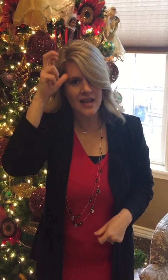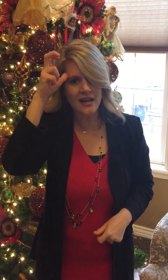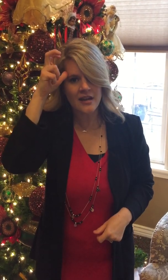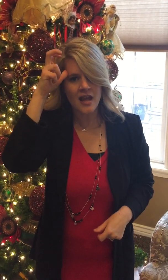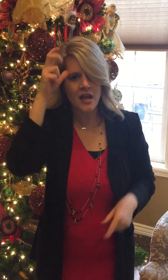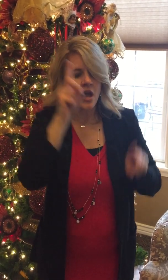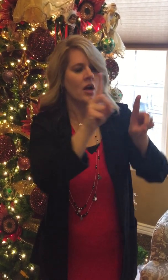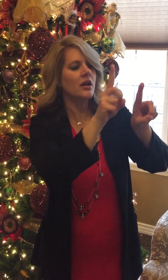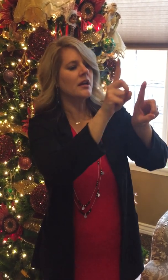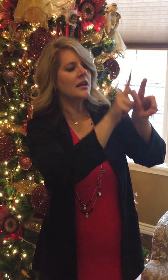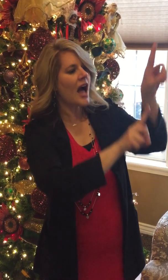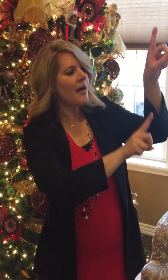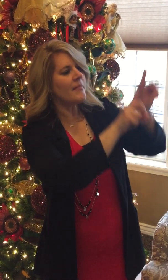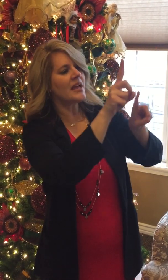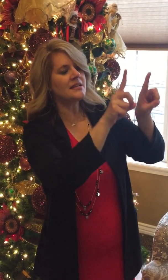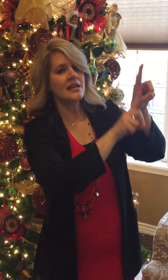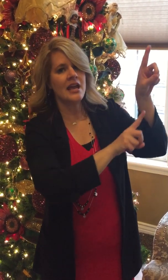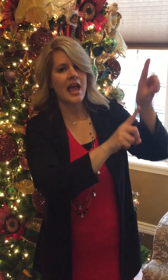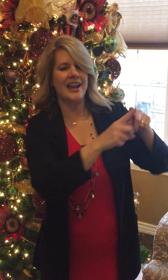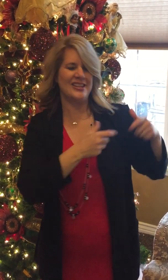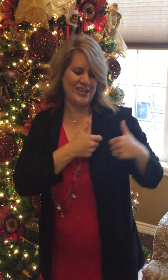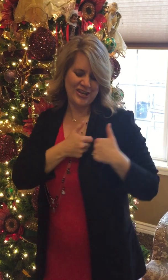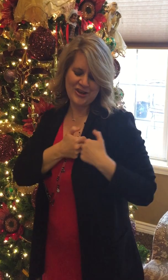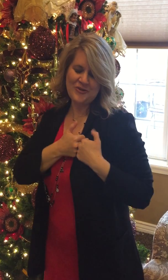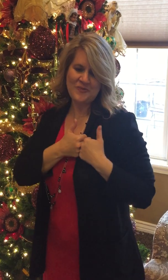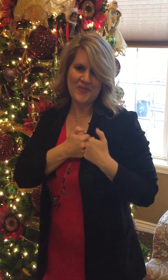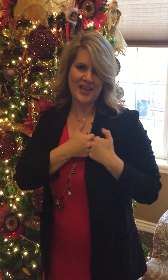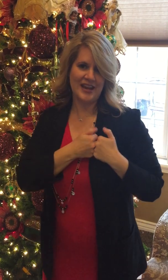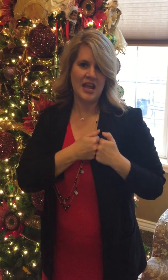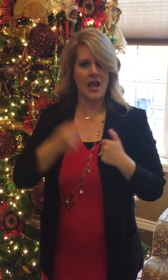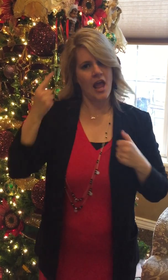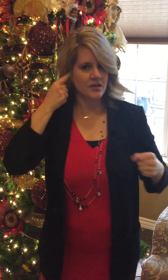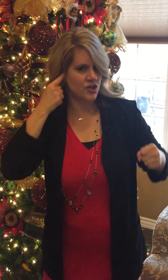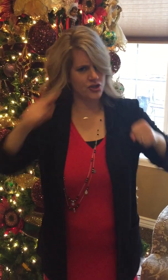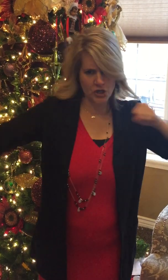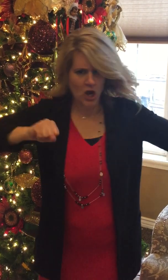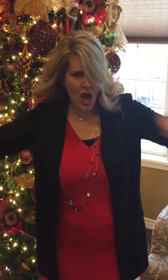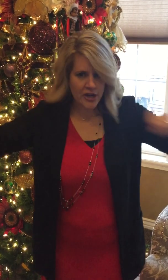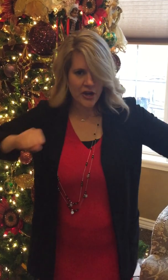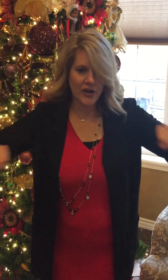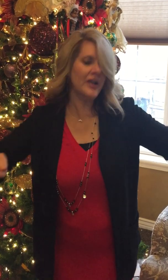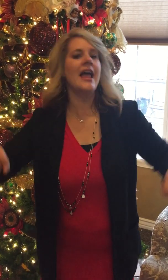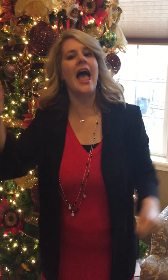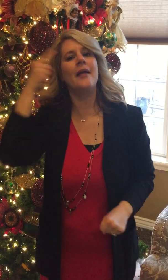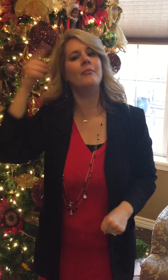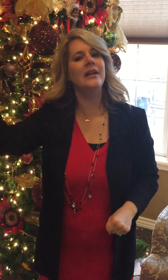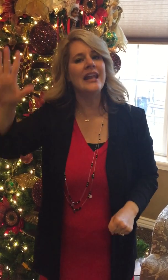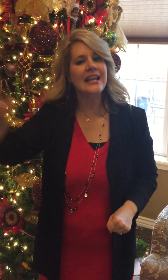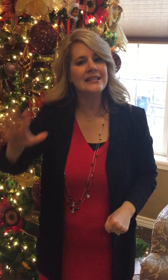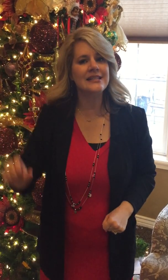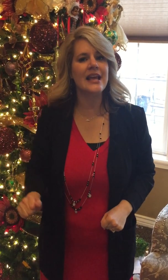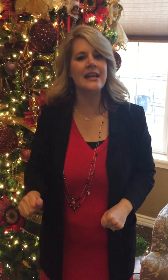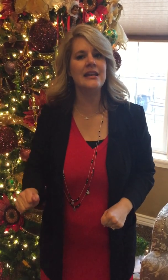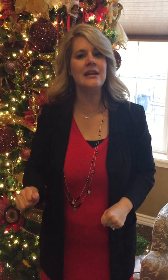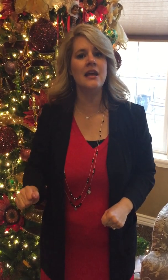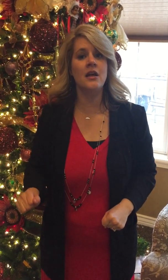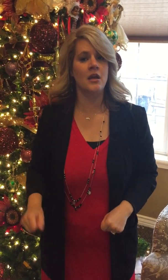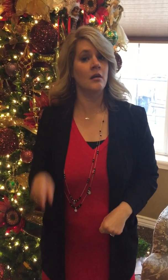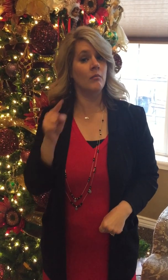Vixen, Comet and Cupid and Donner and Blitzen.